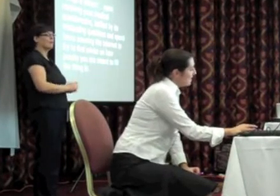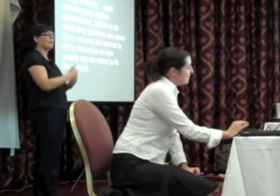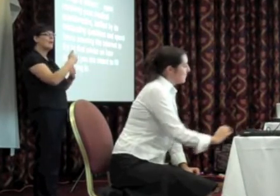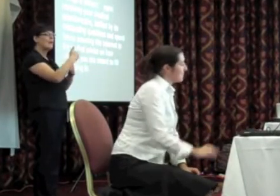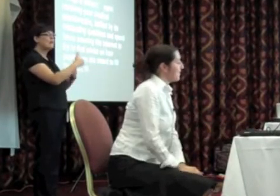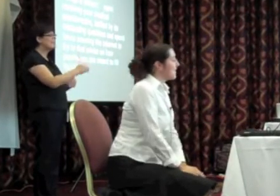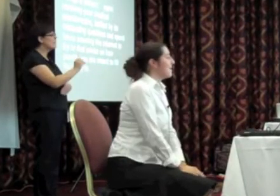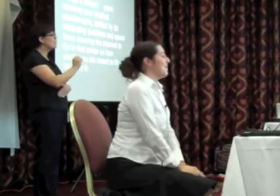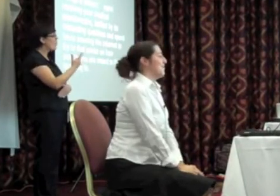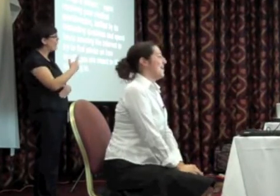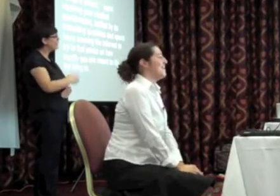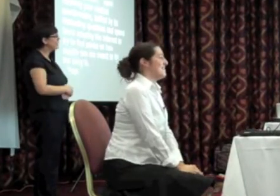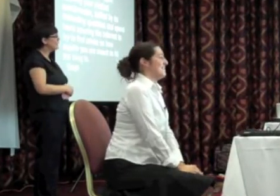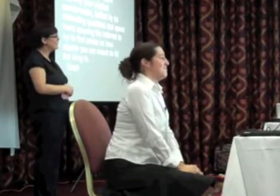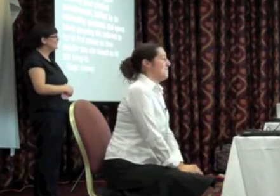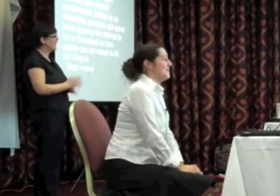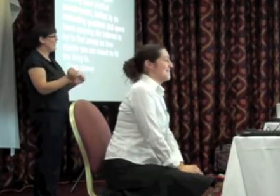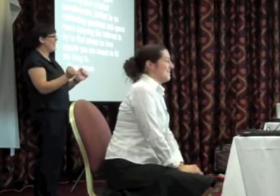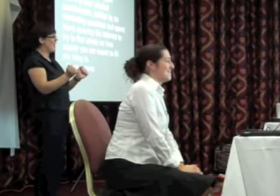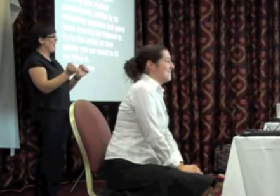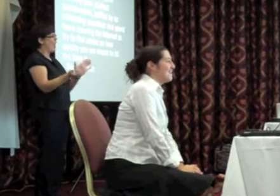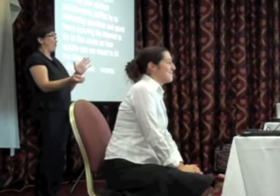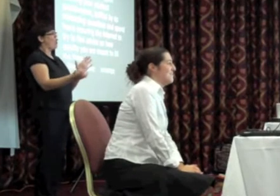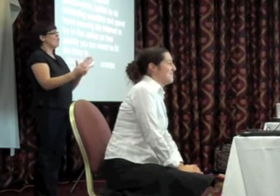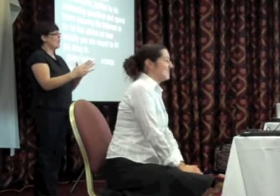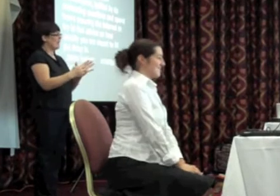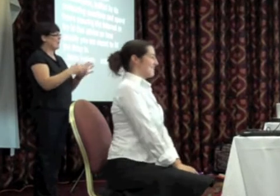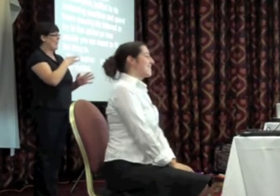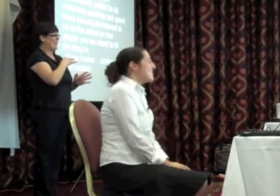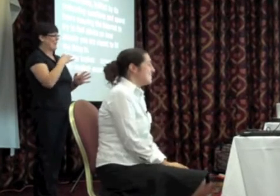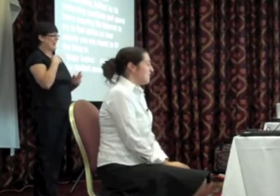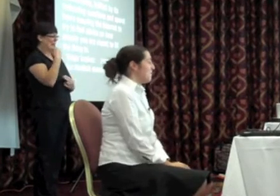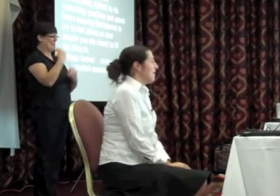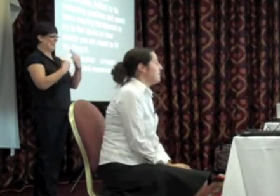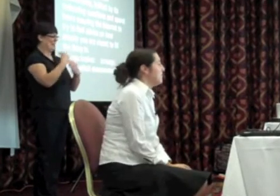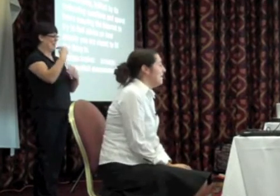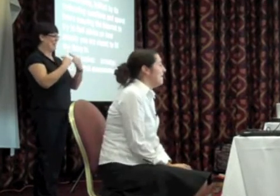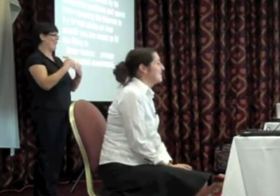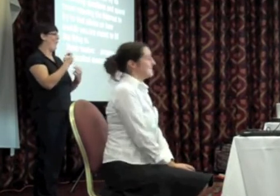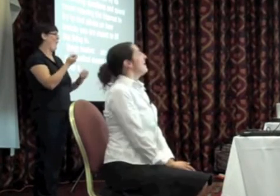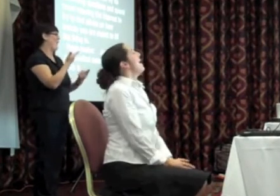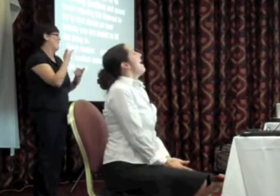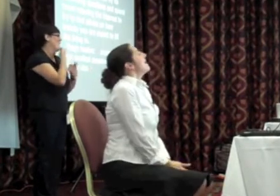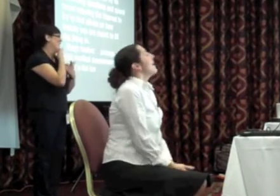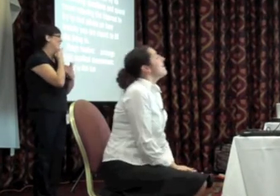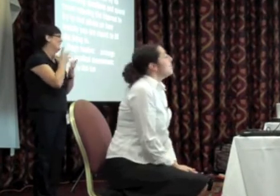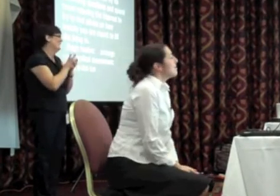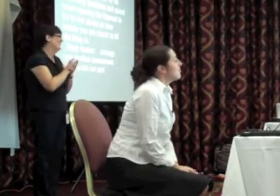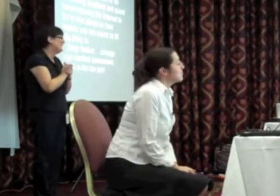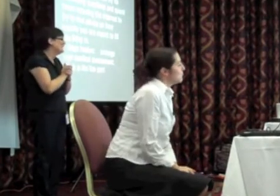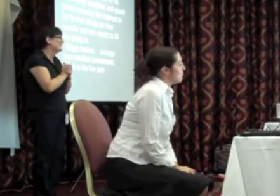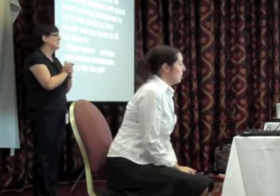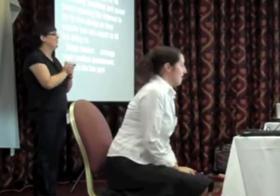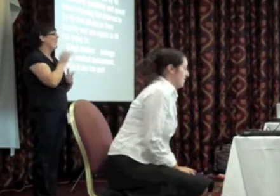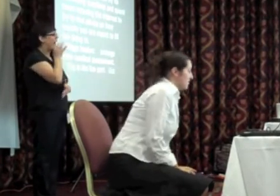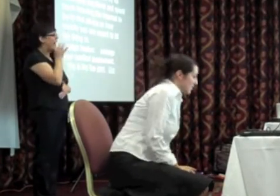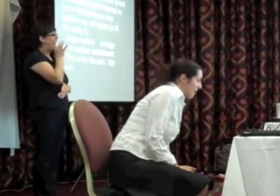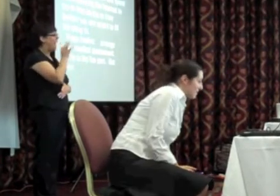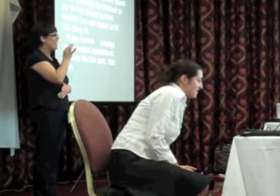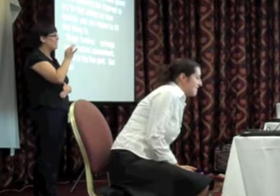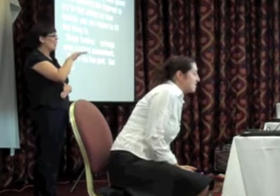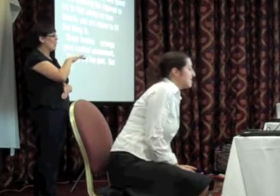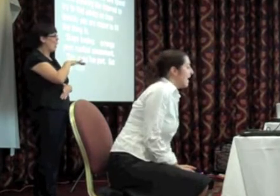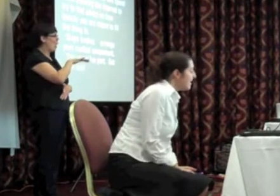Stage 12. Arrange your medical assessment. This is the fun part. Get your local